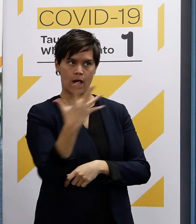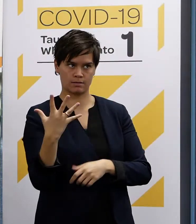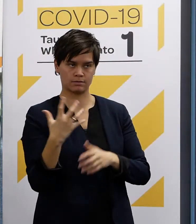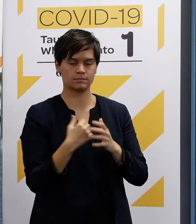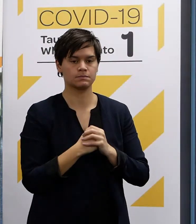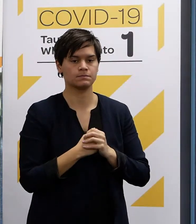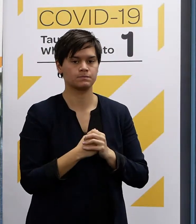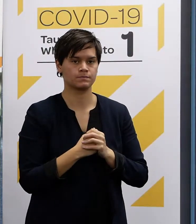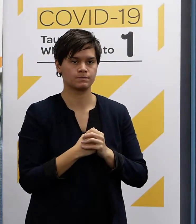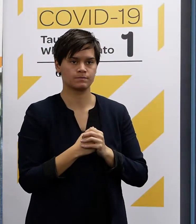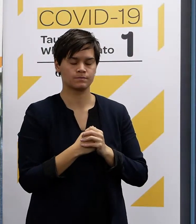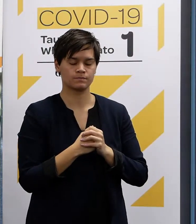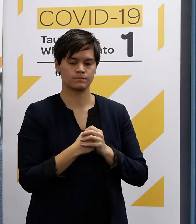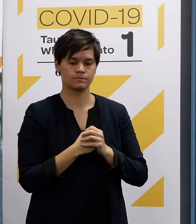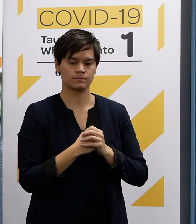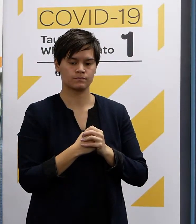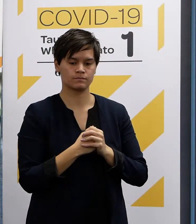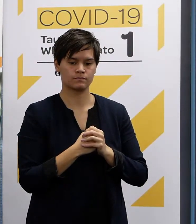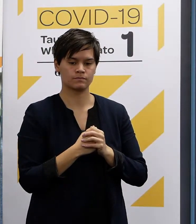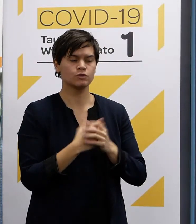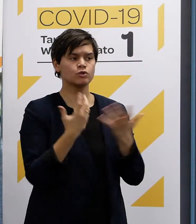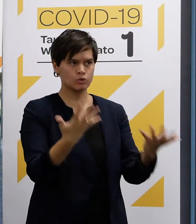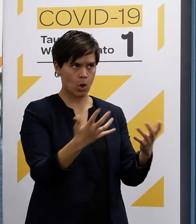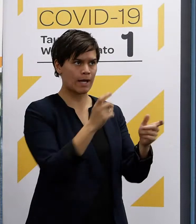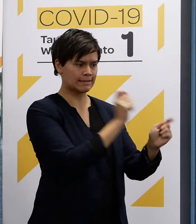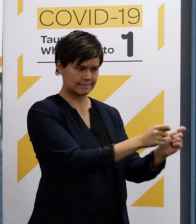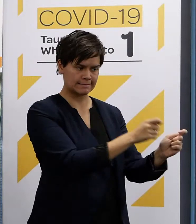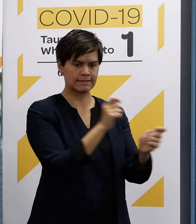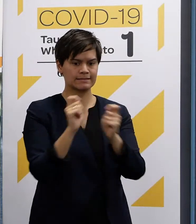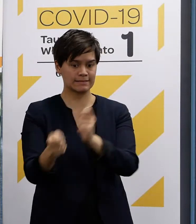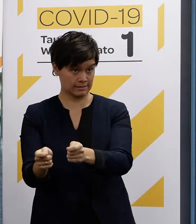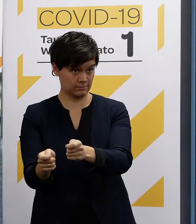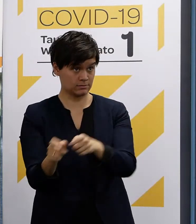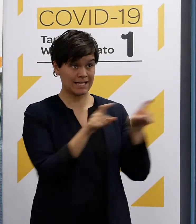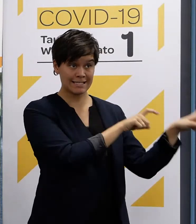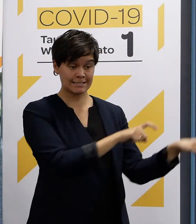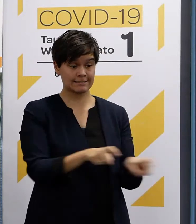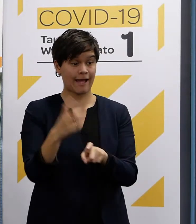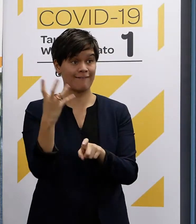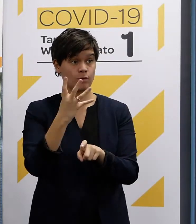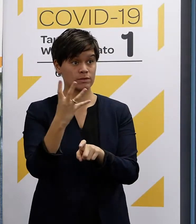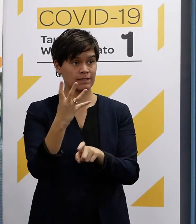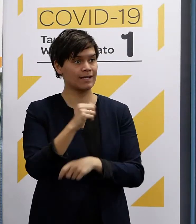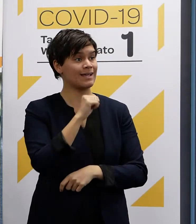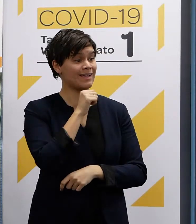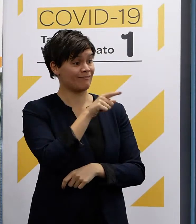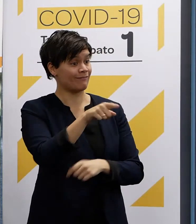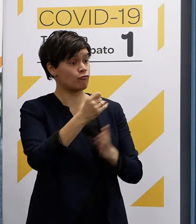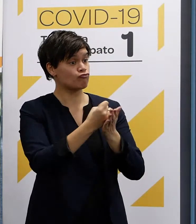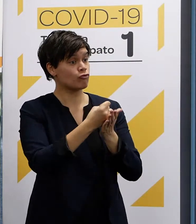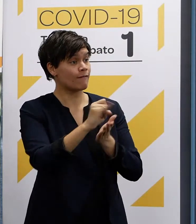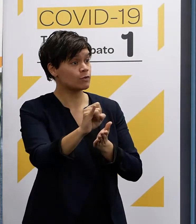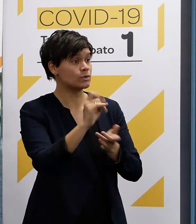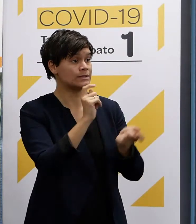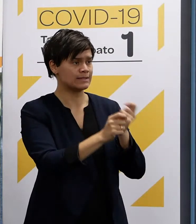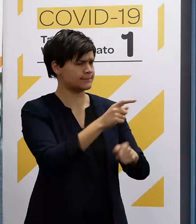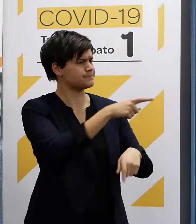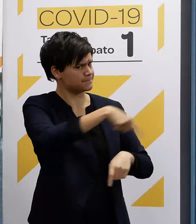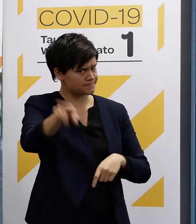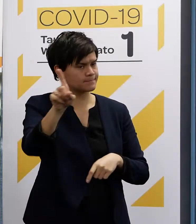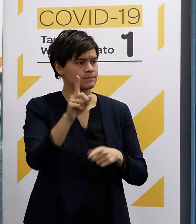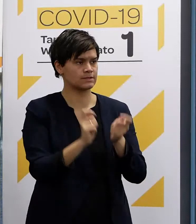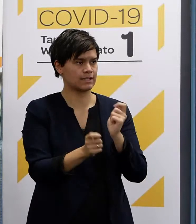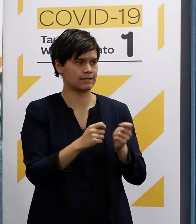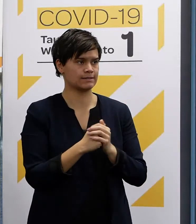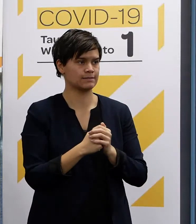close the loop. In addition to checking them, we are referring those who haven't had a test to go and have a test. And I'm going to provide you